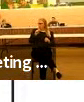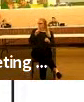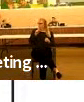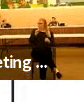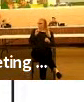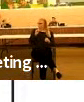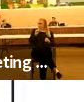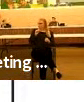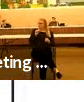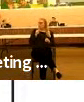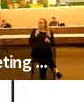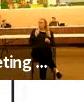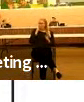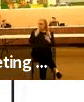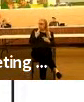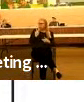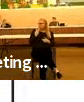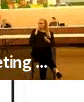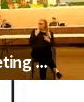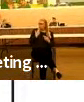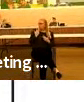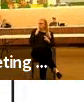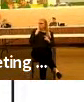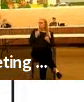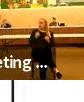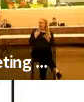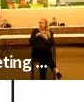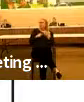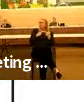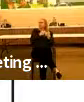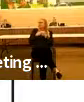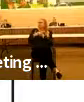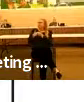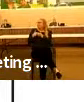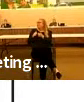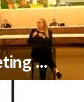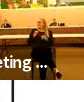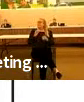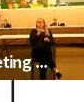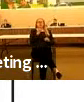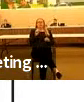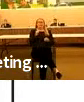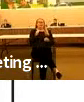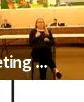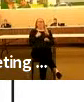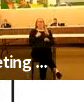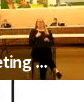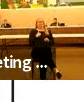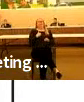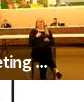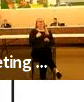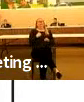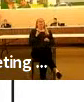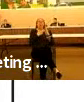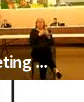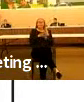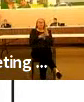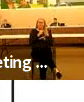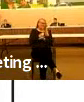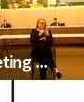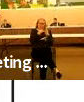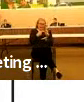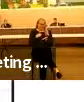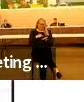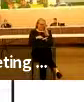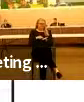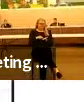1 bedrooms, 2 bedrooms, 3 bedrooms, how they're? I don't have the math in front of me, but it's approximately